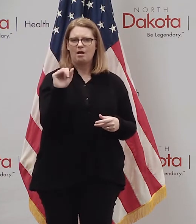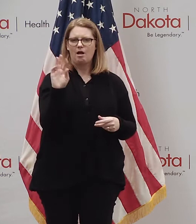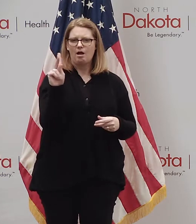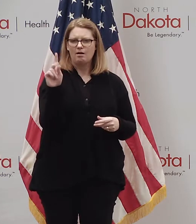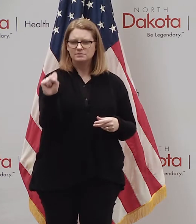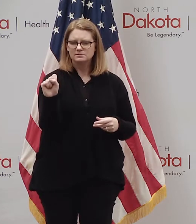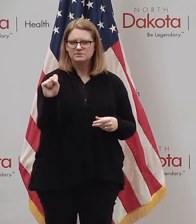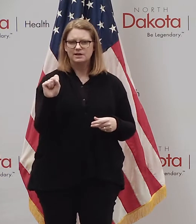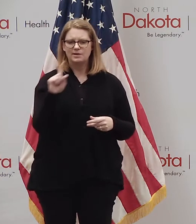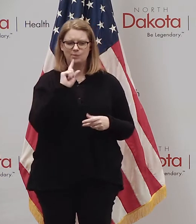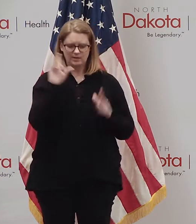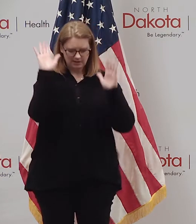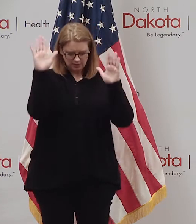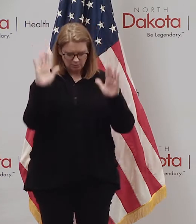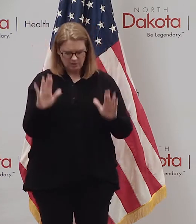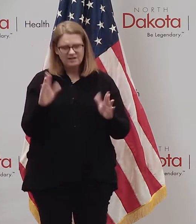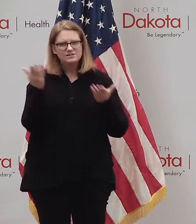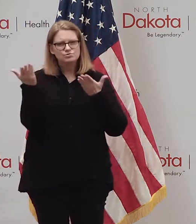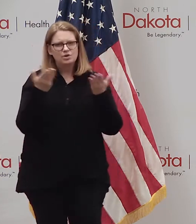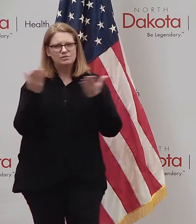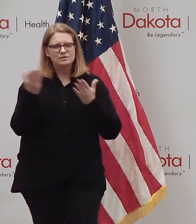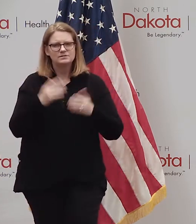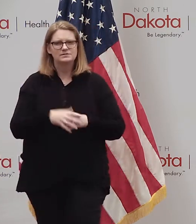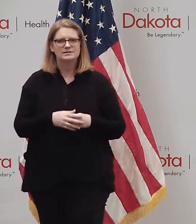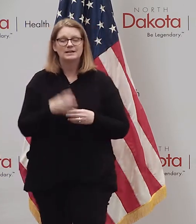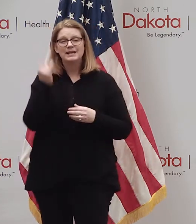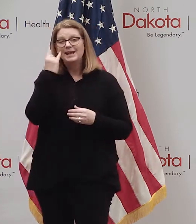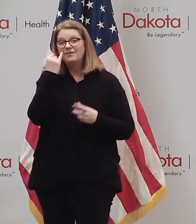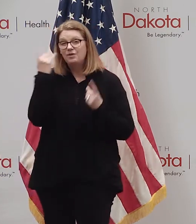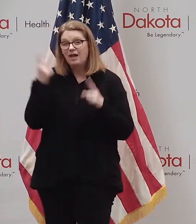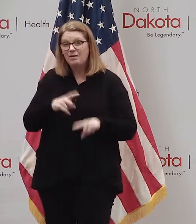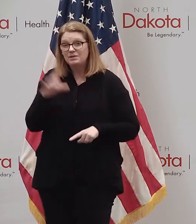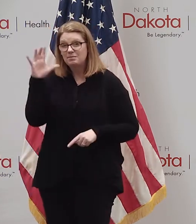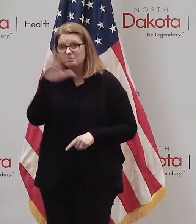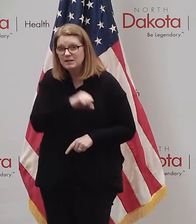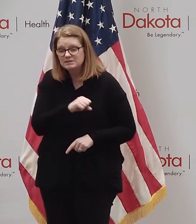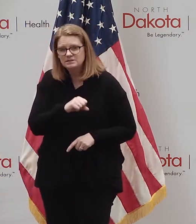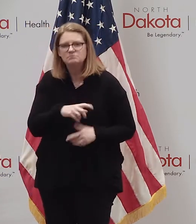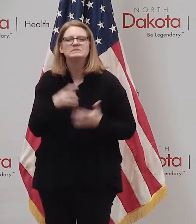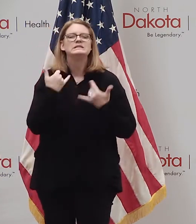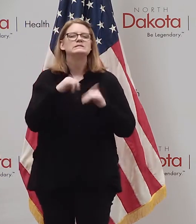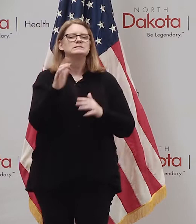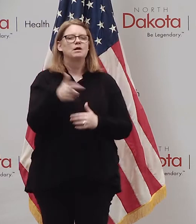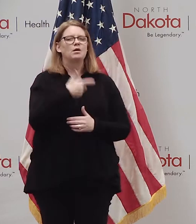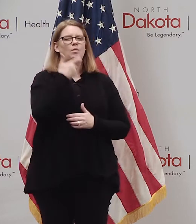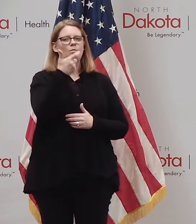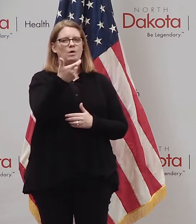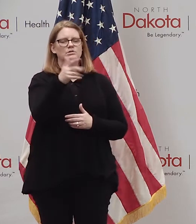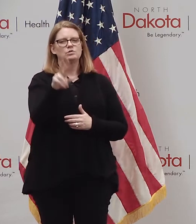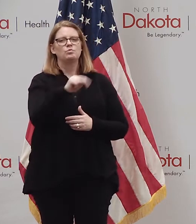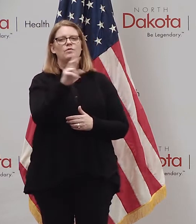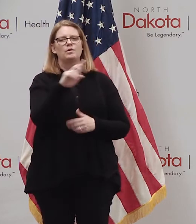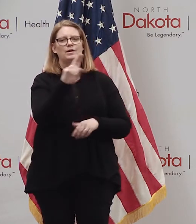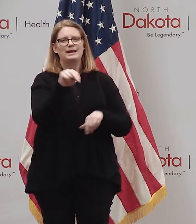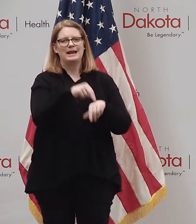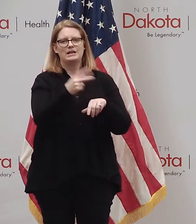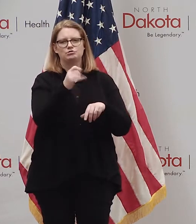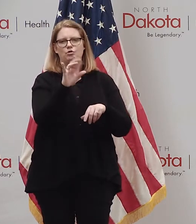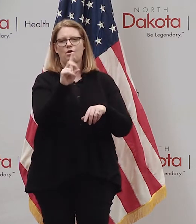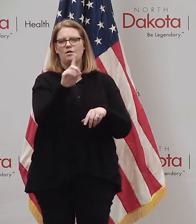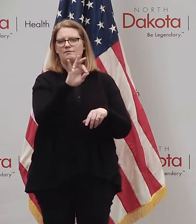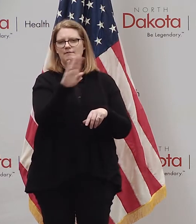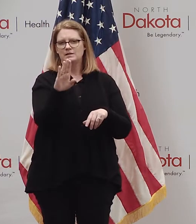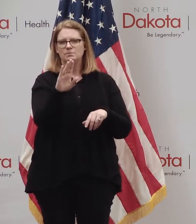and just a great ceremony all around. If you missed it because of something going on, you can watch the whole ceremony at the North Dakota National Guard Facebook